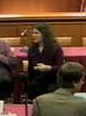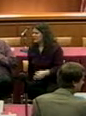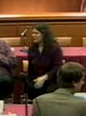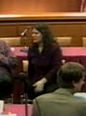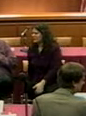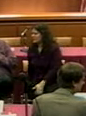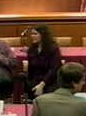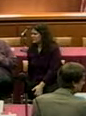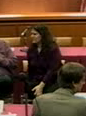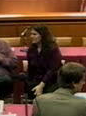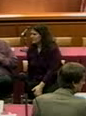comment Al. real quickly, if I could.